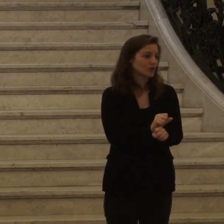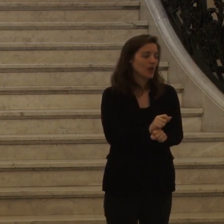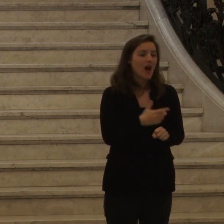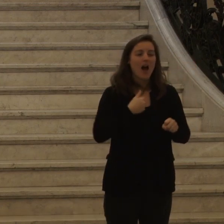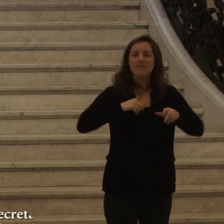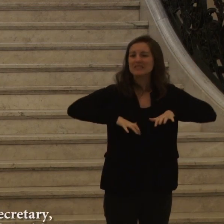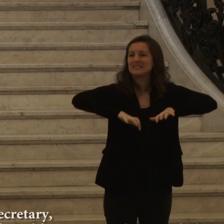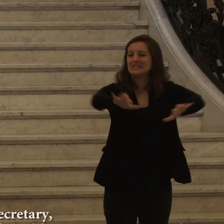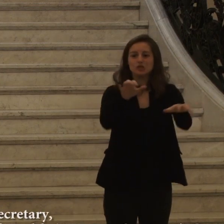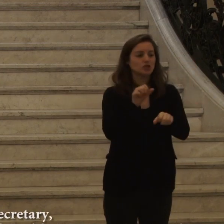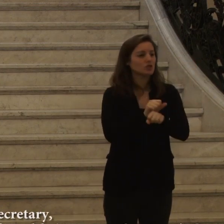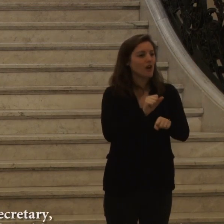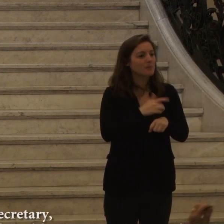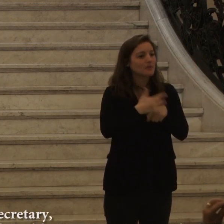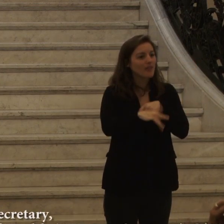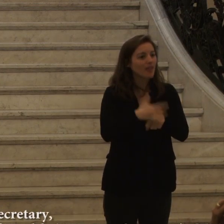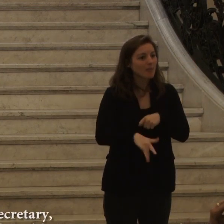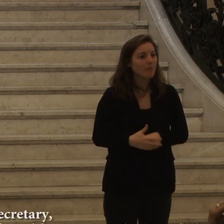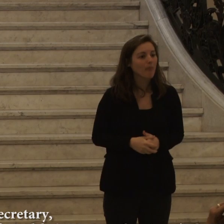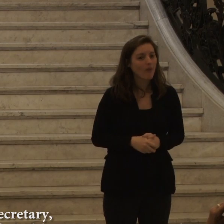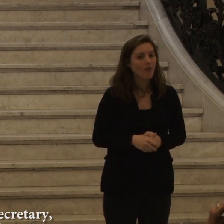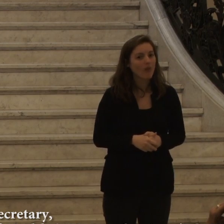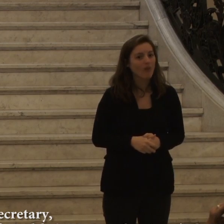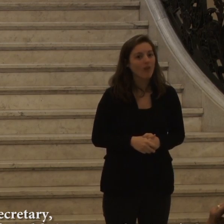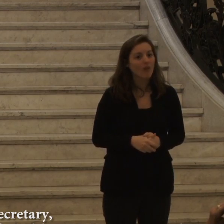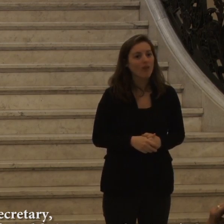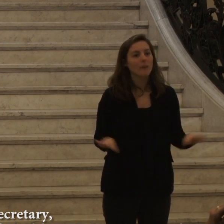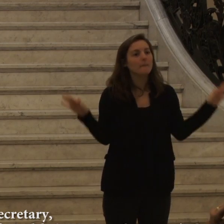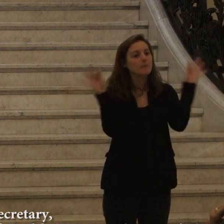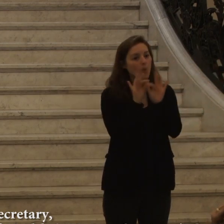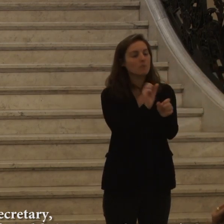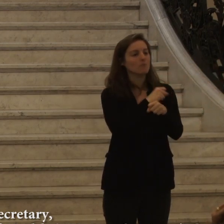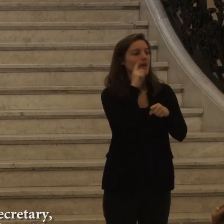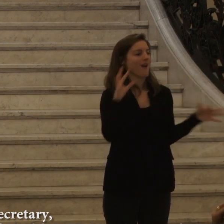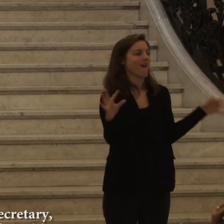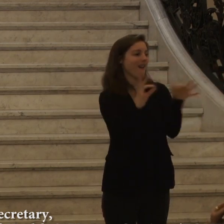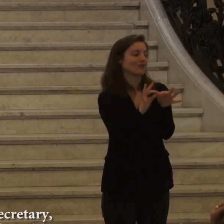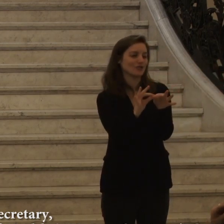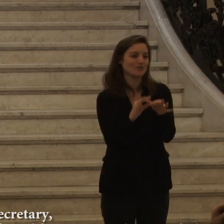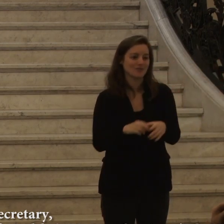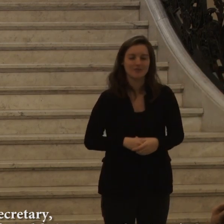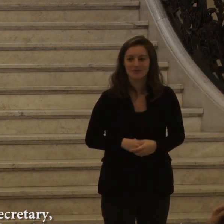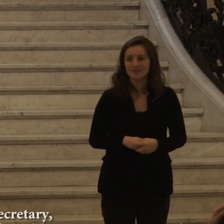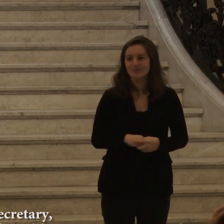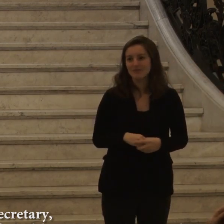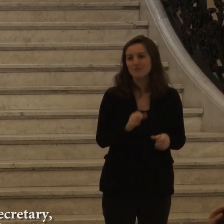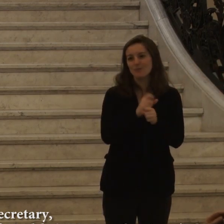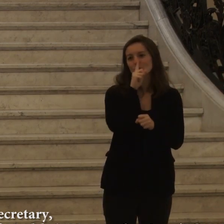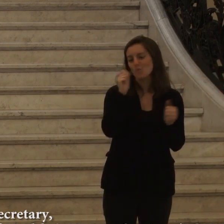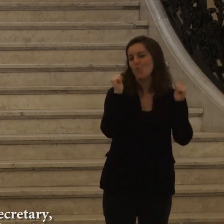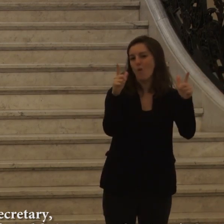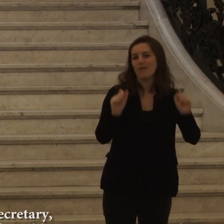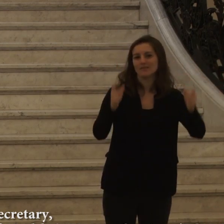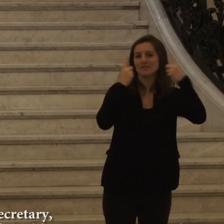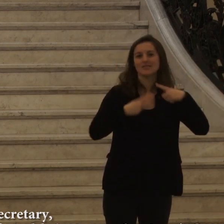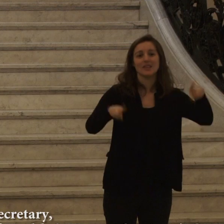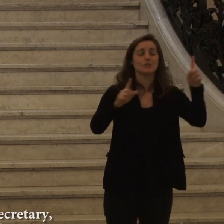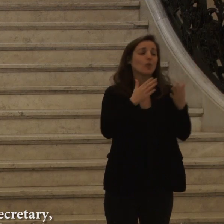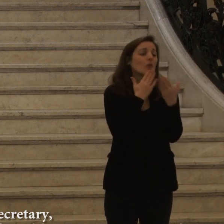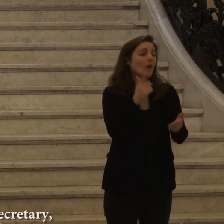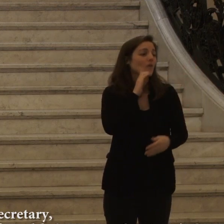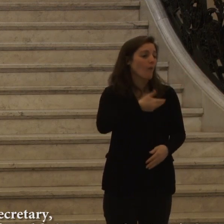out there, and what our opportunity is to really make those connections happen so everyone can be successful. So thank you for having